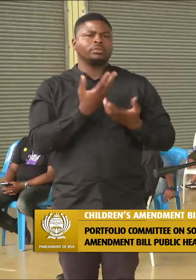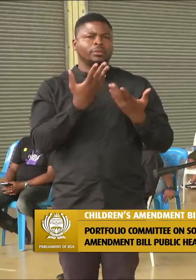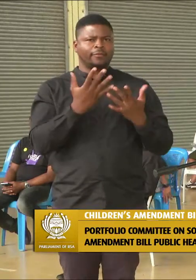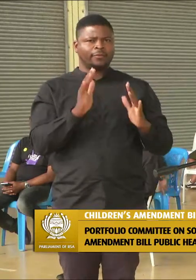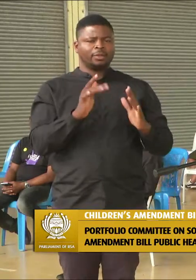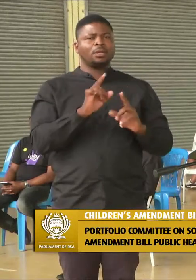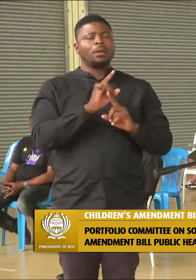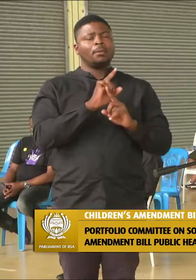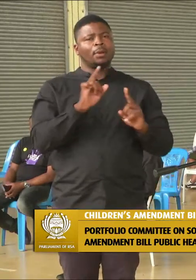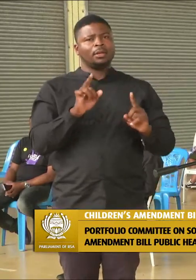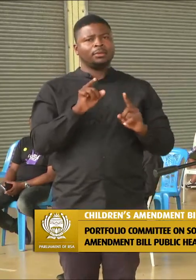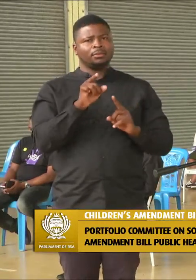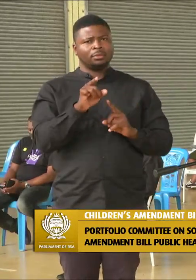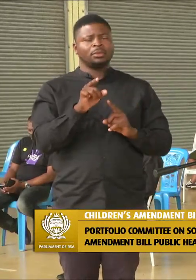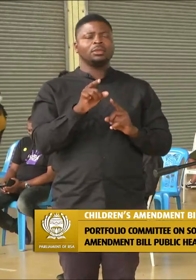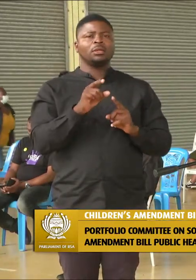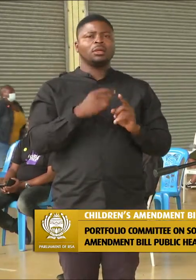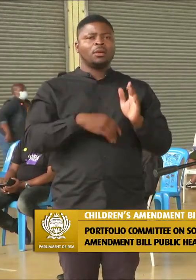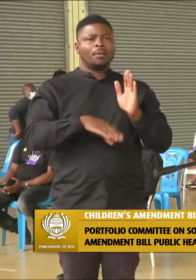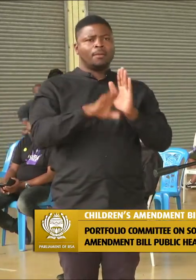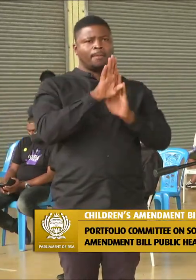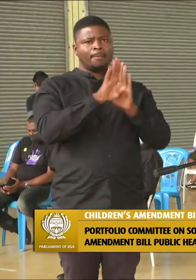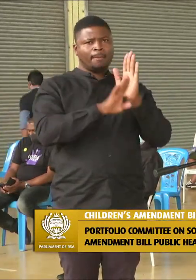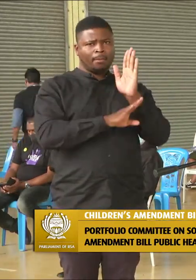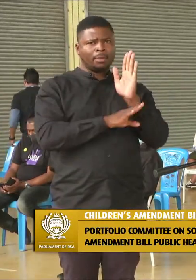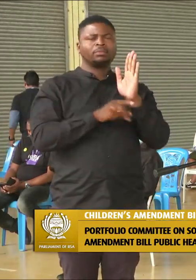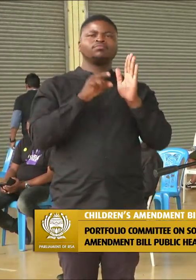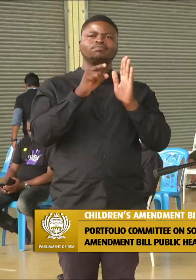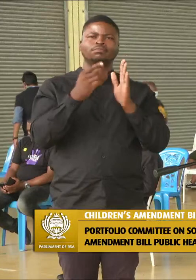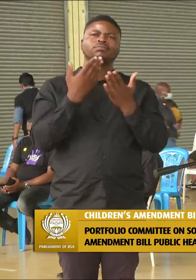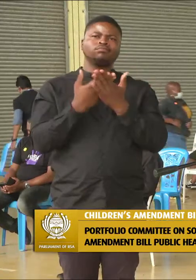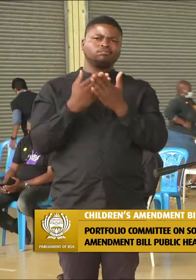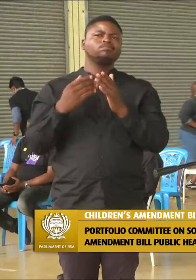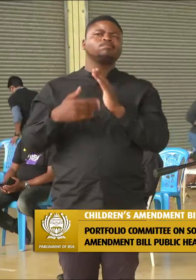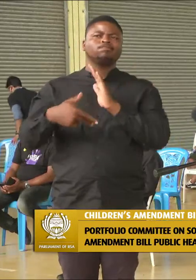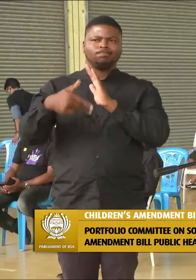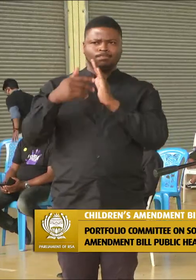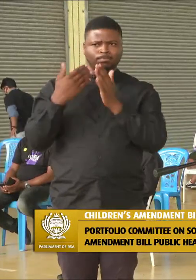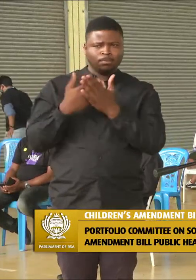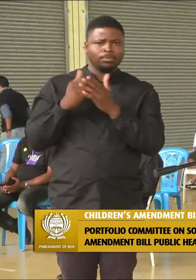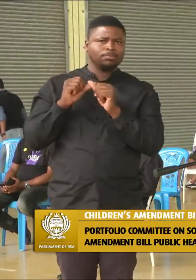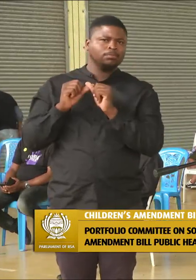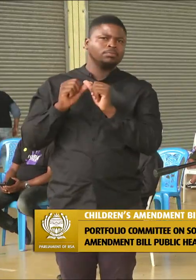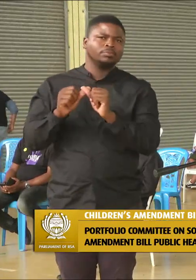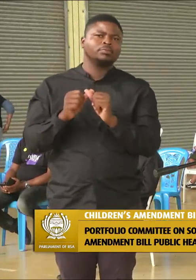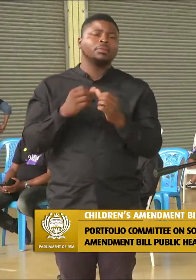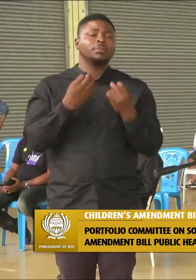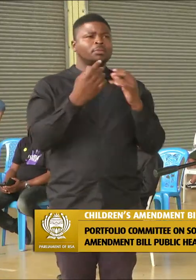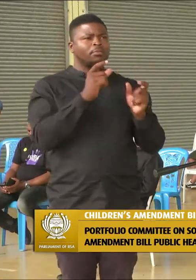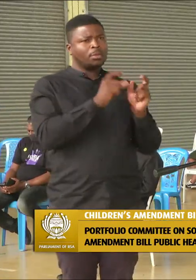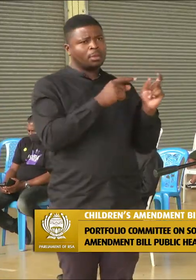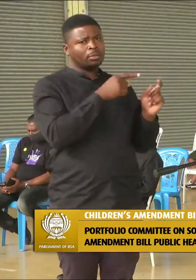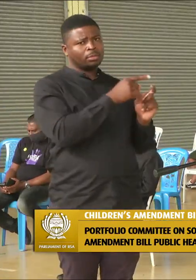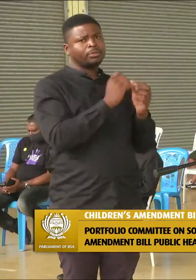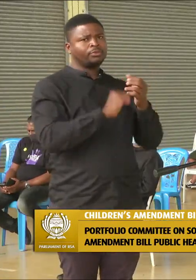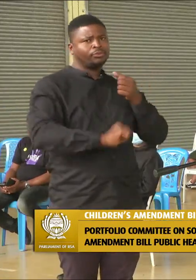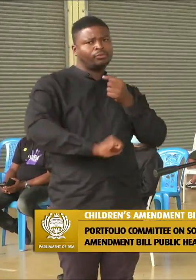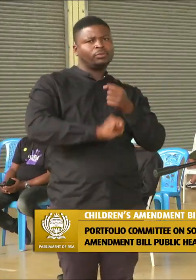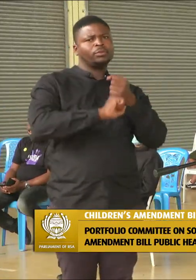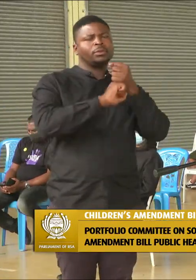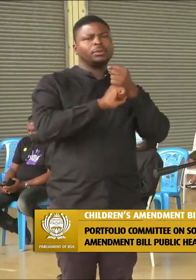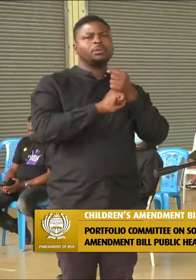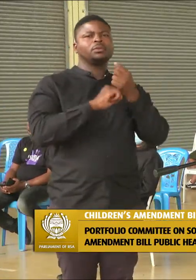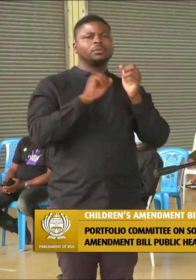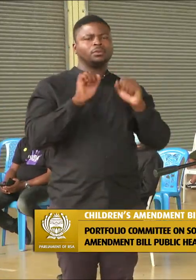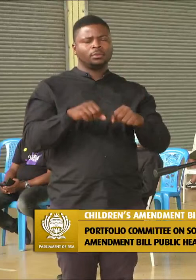okuncoma nje ukuthi ibill ayiqhubeke iye phambili. Mostly from the community side, they were